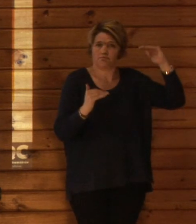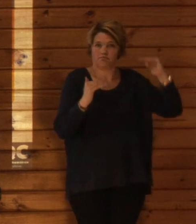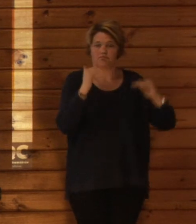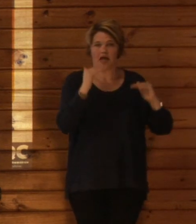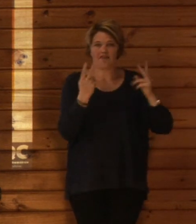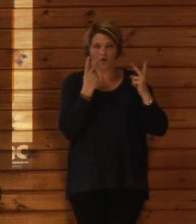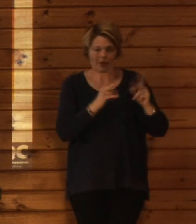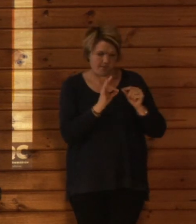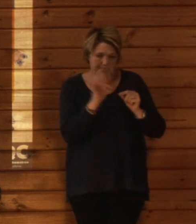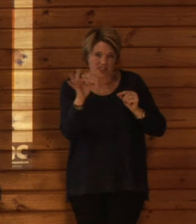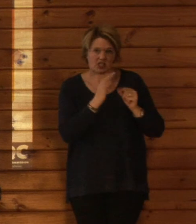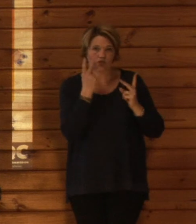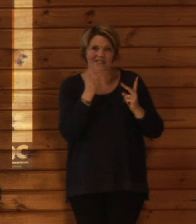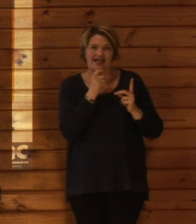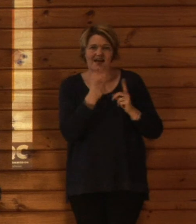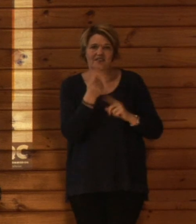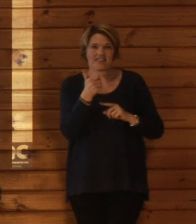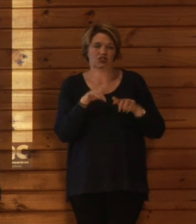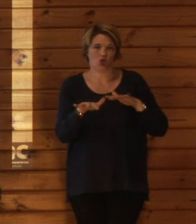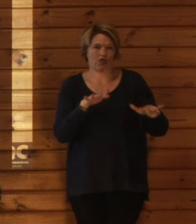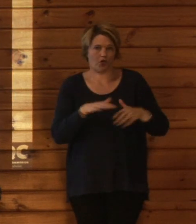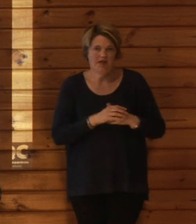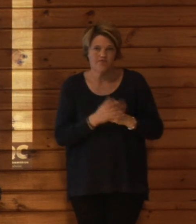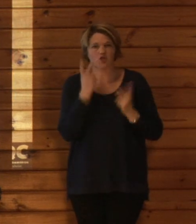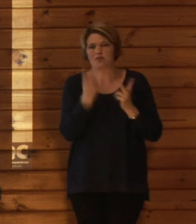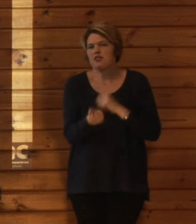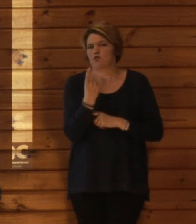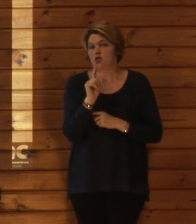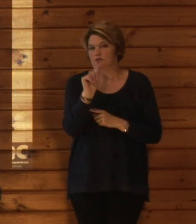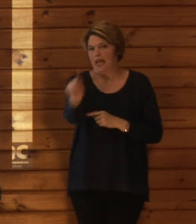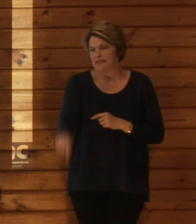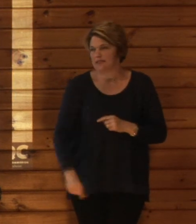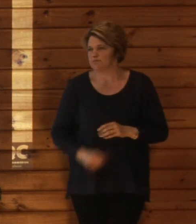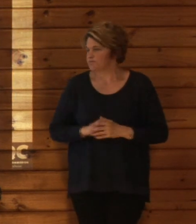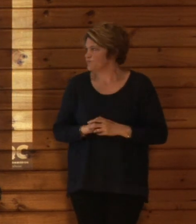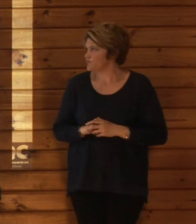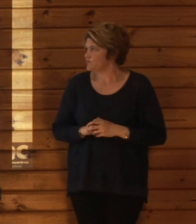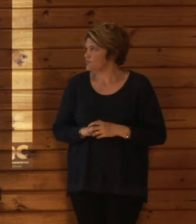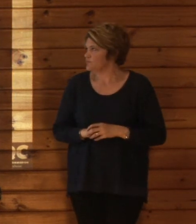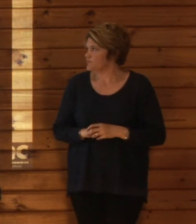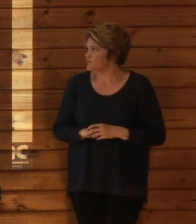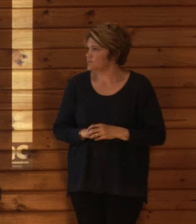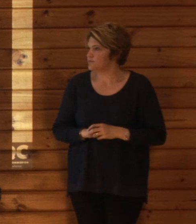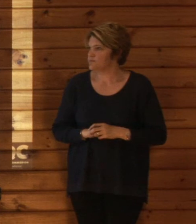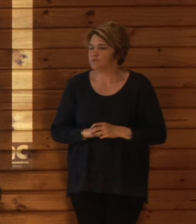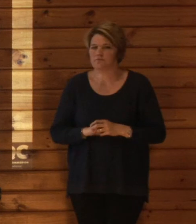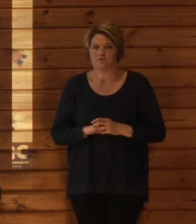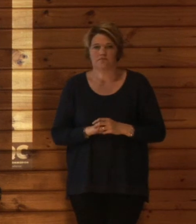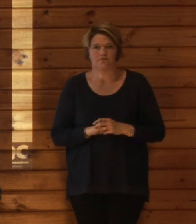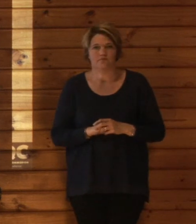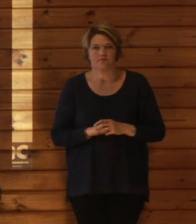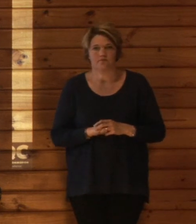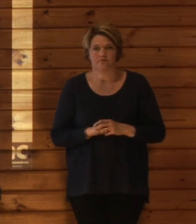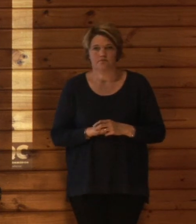survey. We'll see that later. So I'm going to run through the steps that we apply when we undertake this